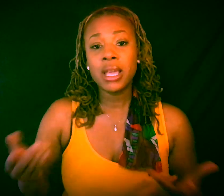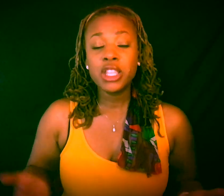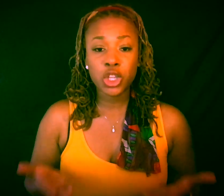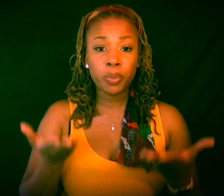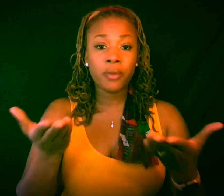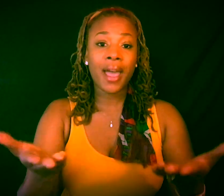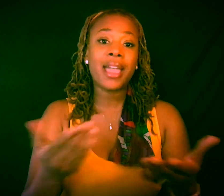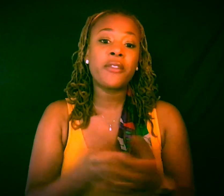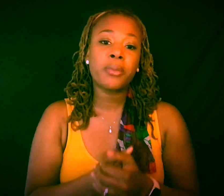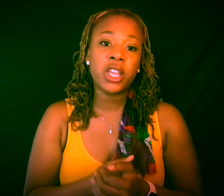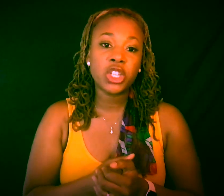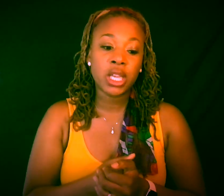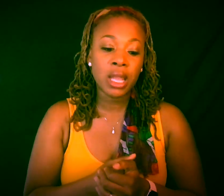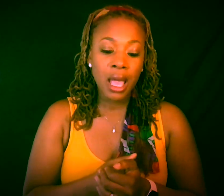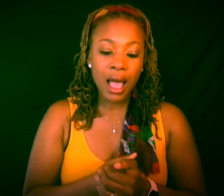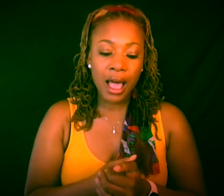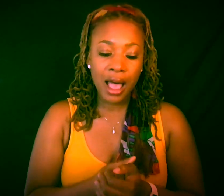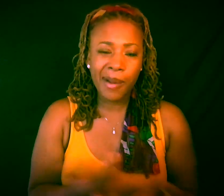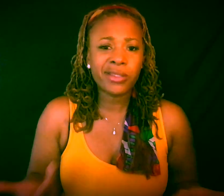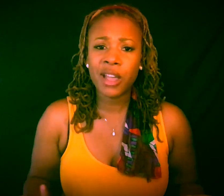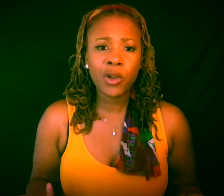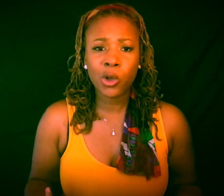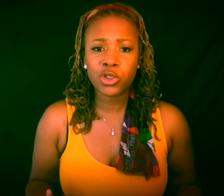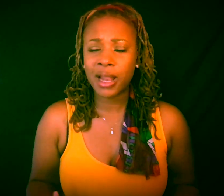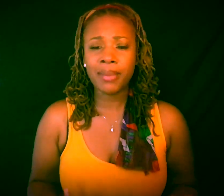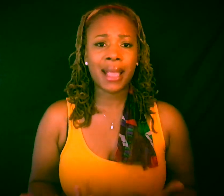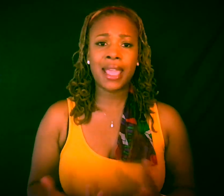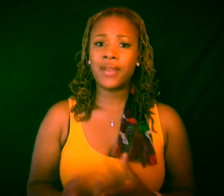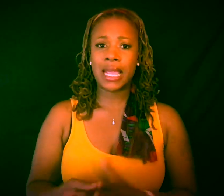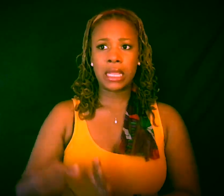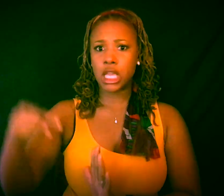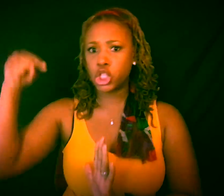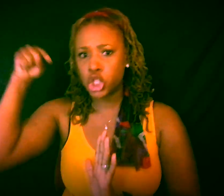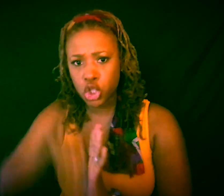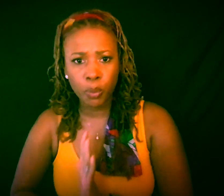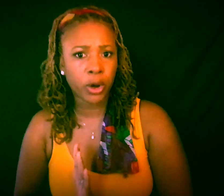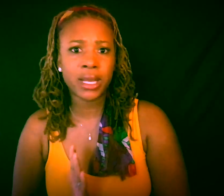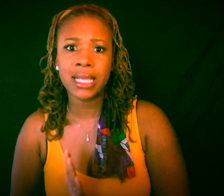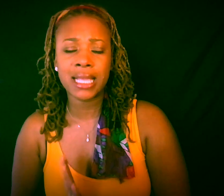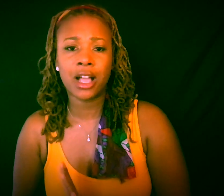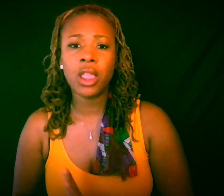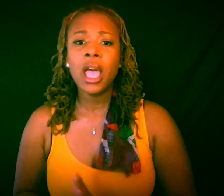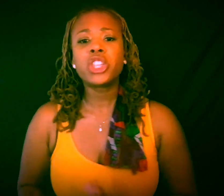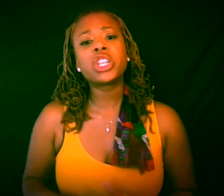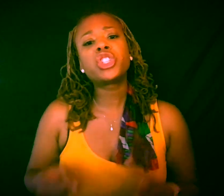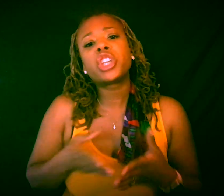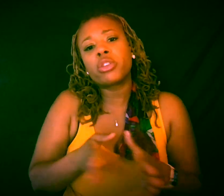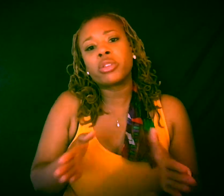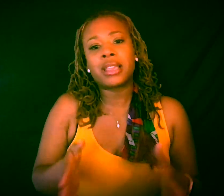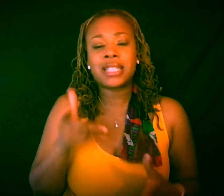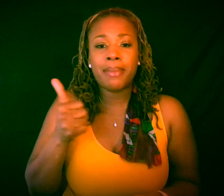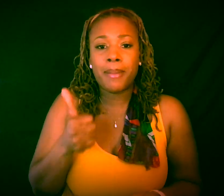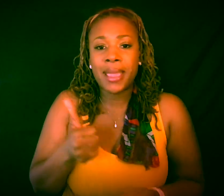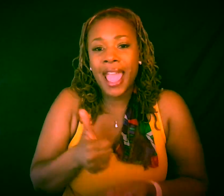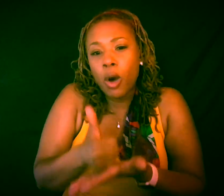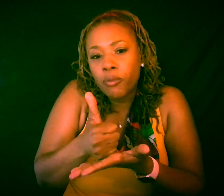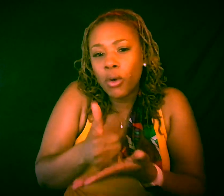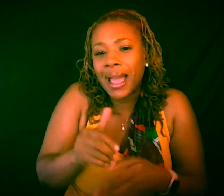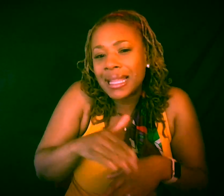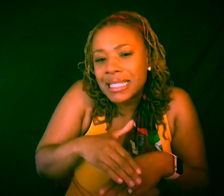to provide information about deaf culture. And I'm not giving anything super detailed, just general things that may be helpful, kind of tips